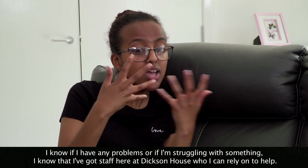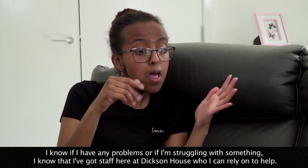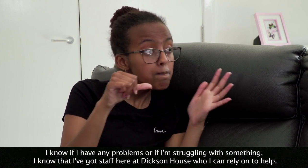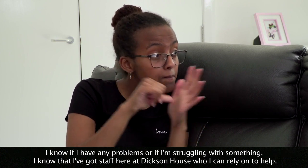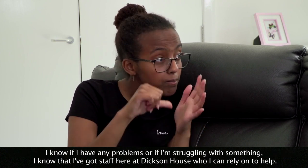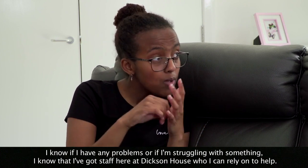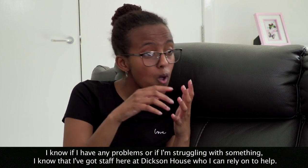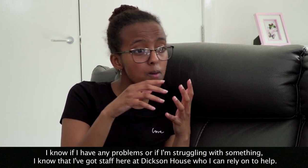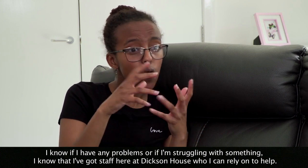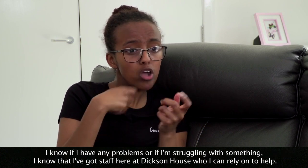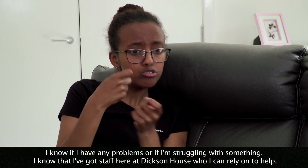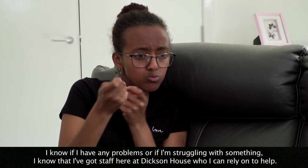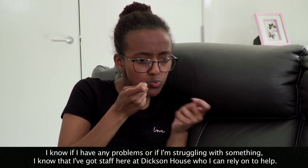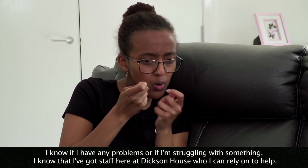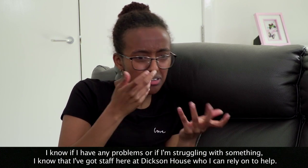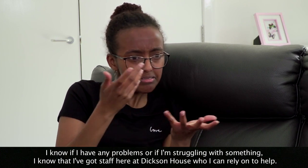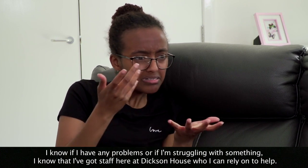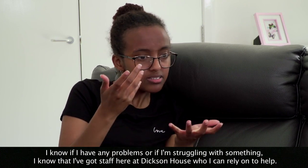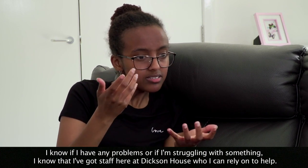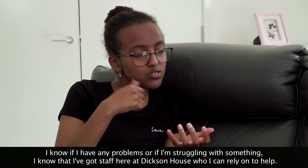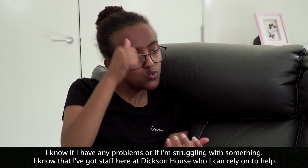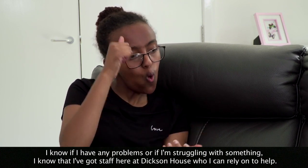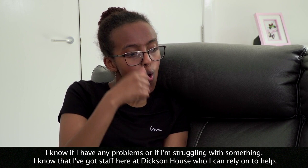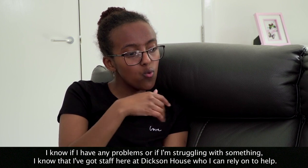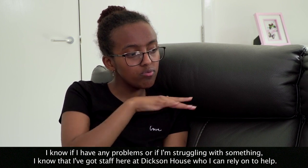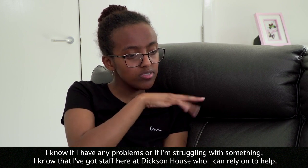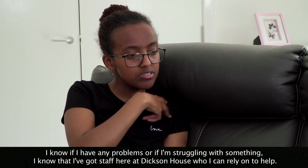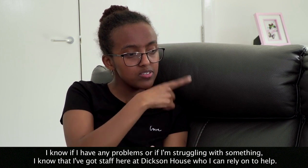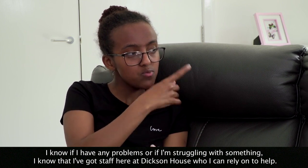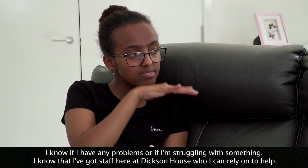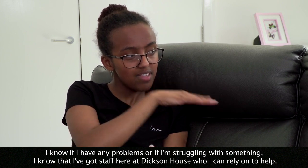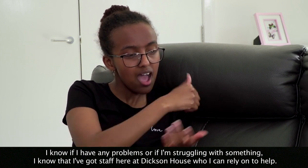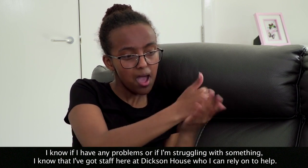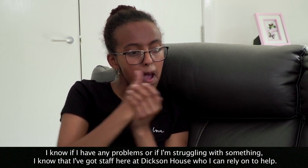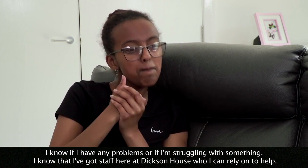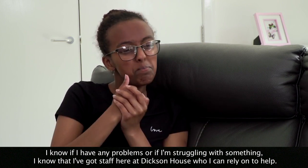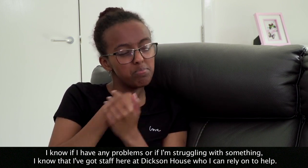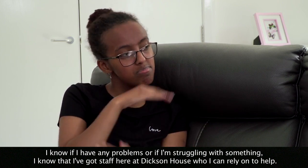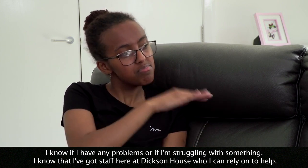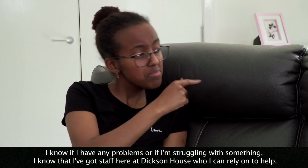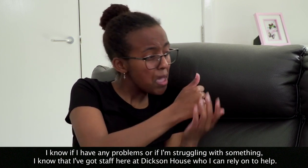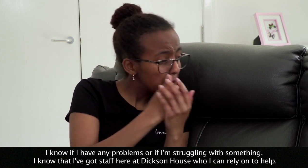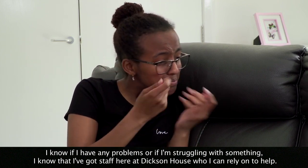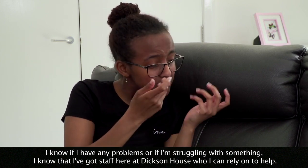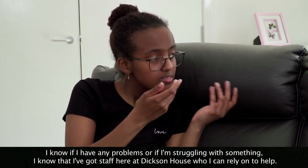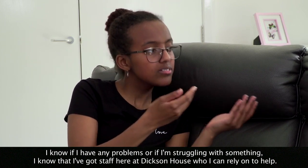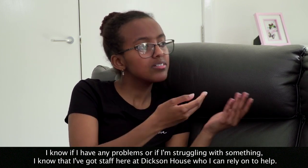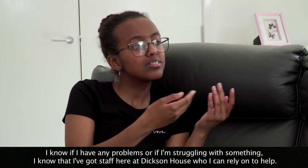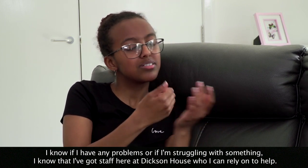But you know, if I have any problems or if I'm struggling with something, I know that I've got staff here at Dickson House who I can always rely on